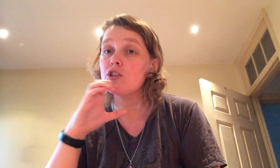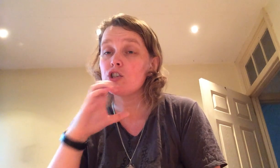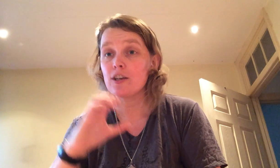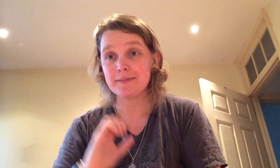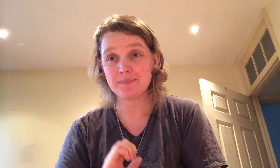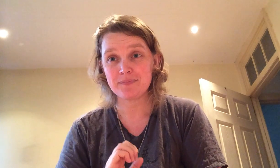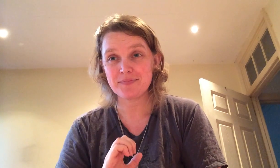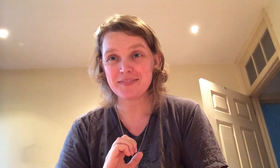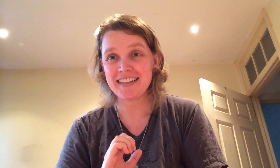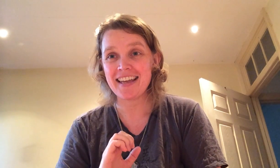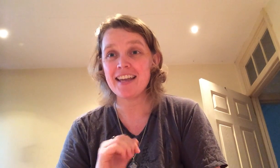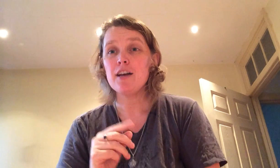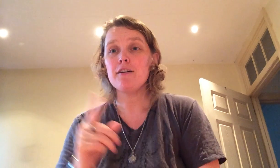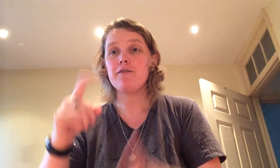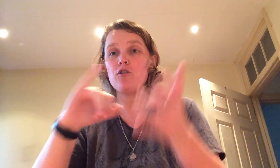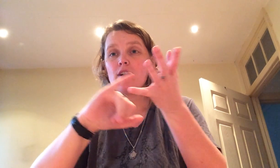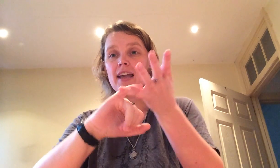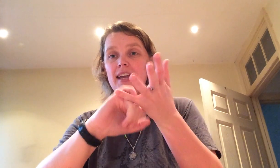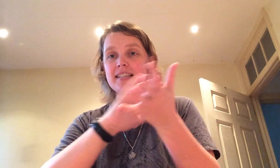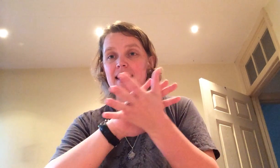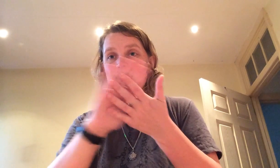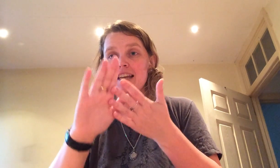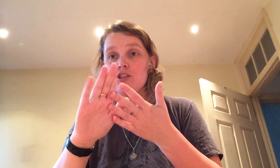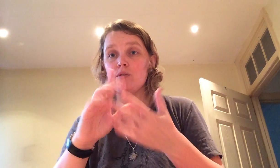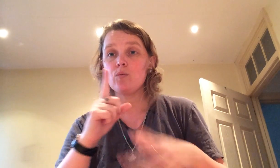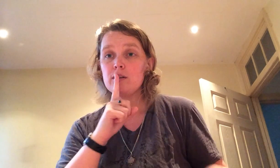ch. Okay, for SH we do